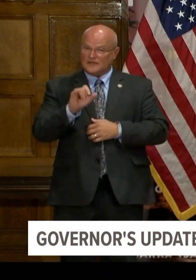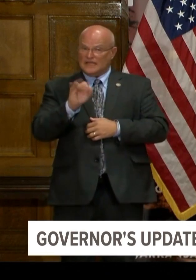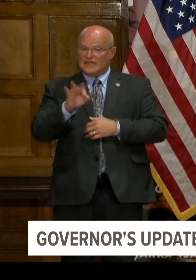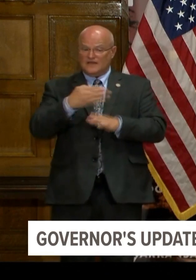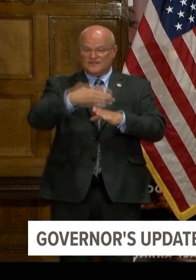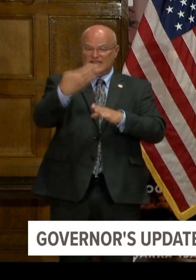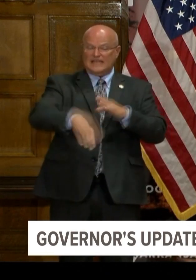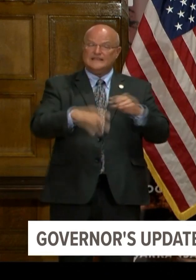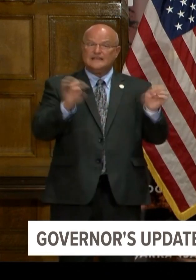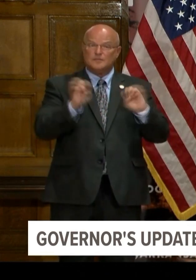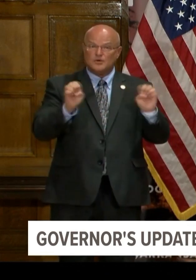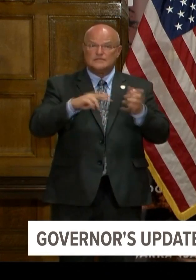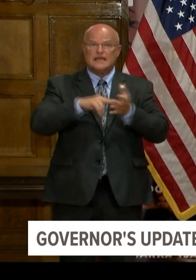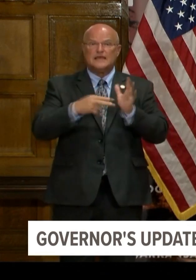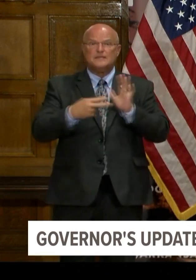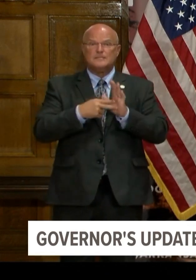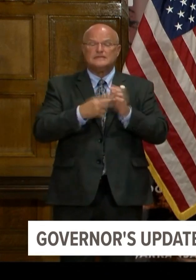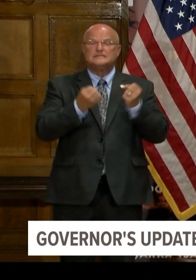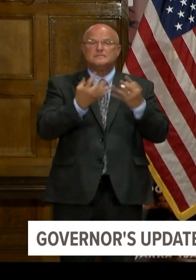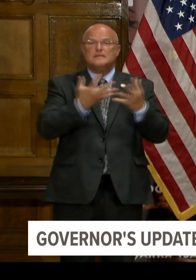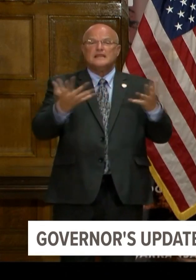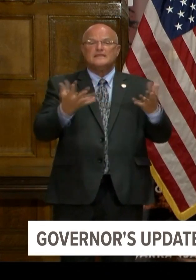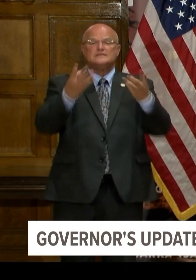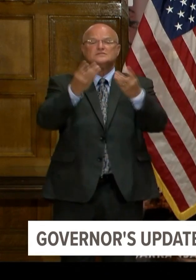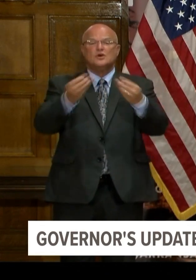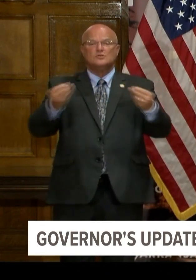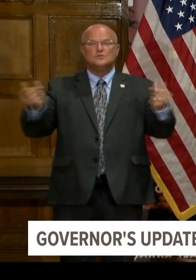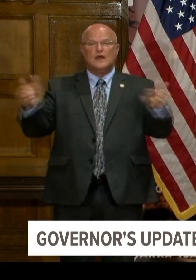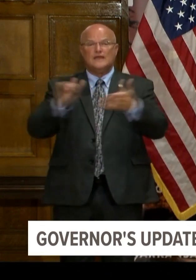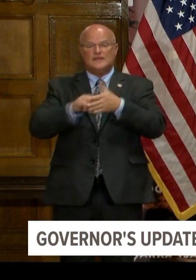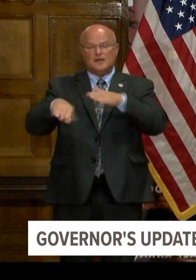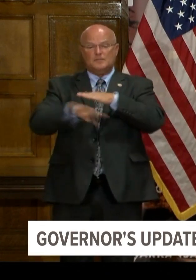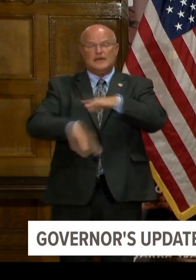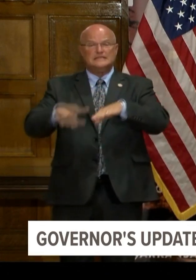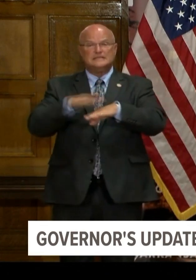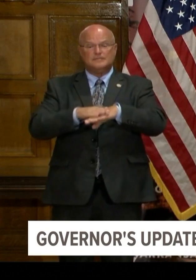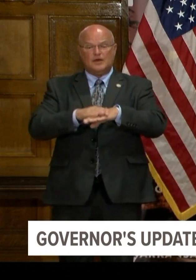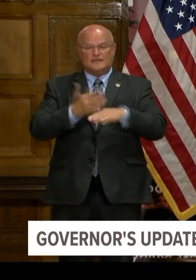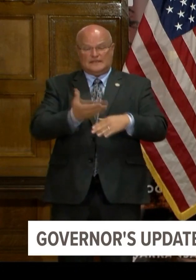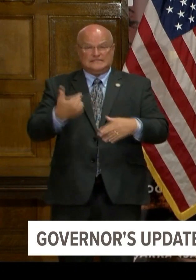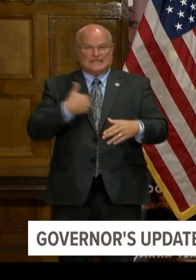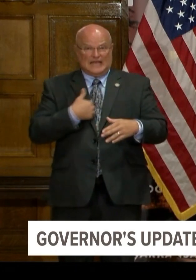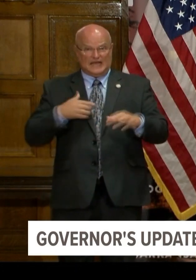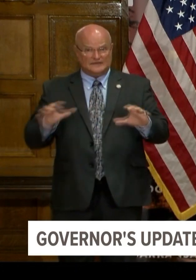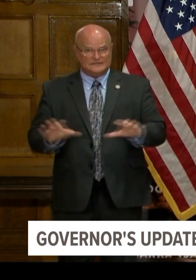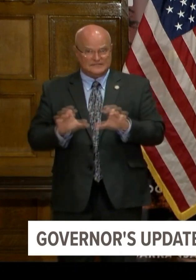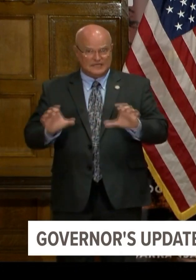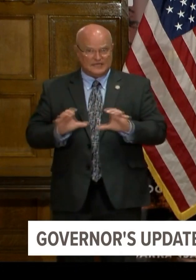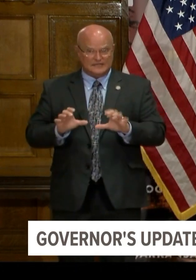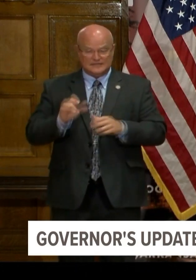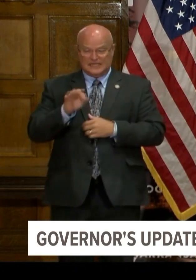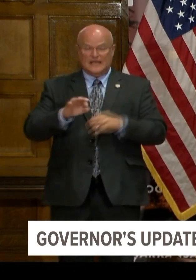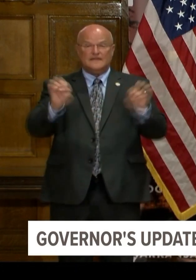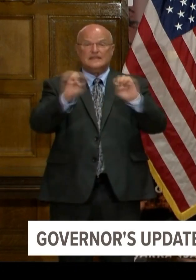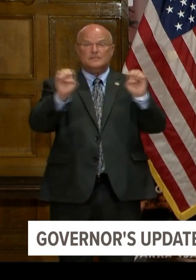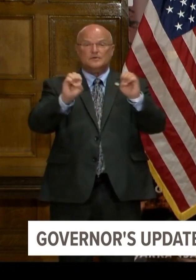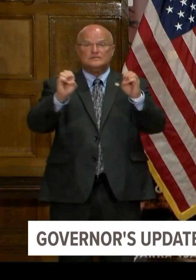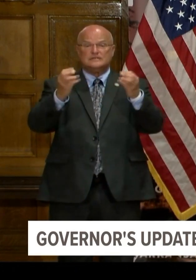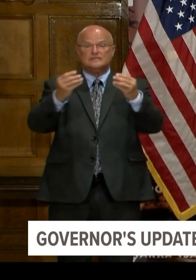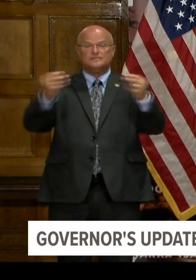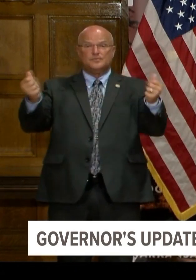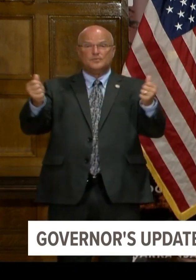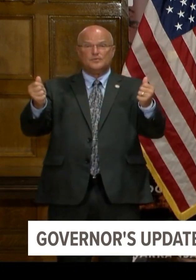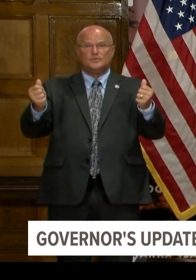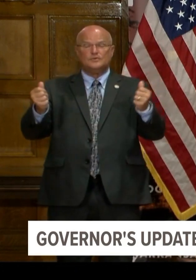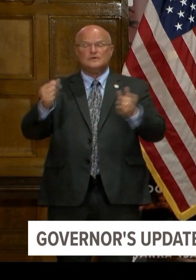the emergency, that means a lot of things goes away that are based upon actions that I have taken. If the emergency ends, then